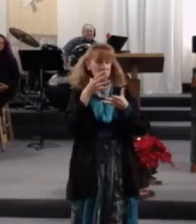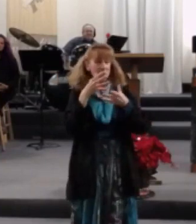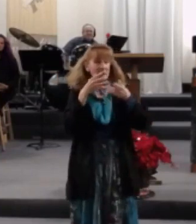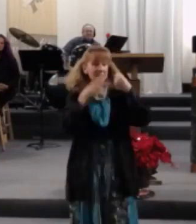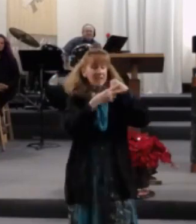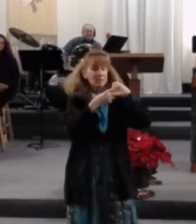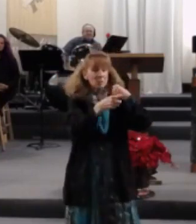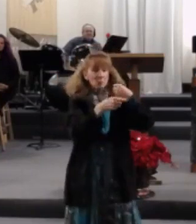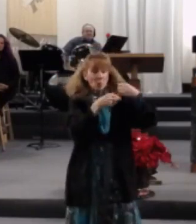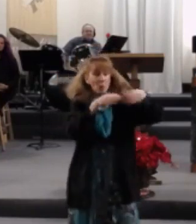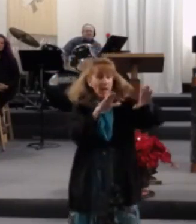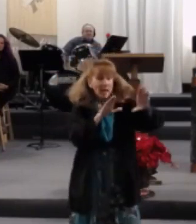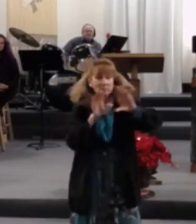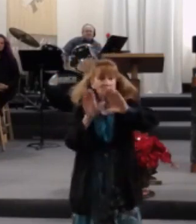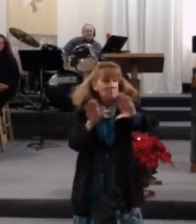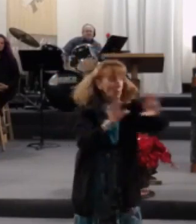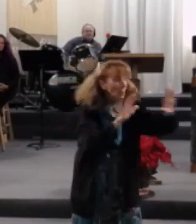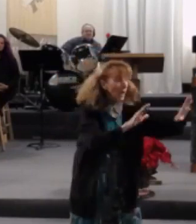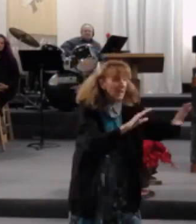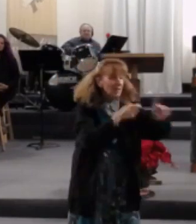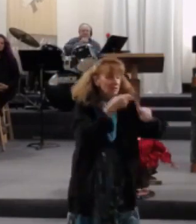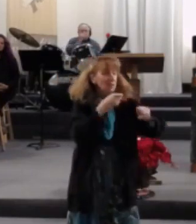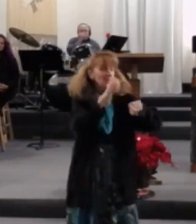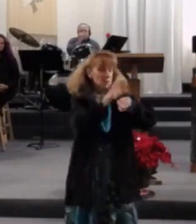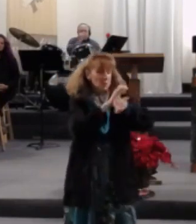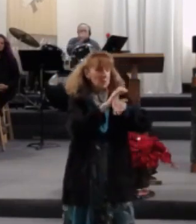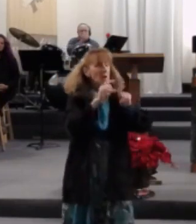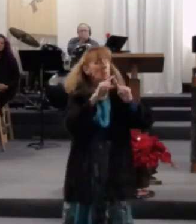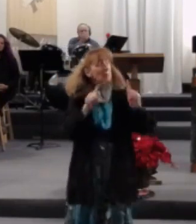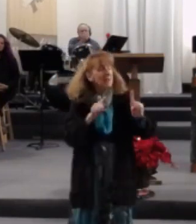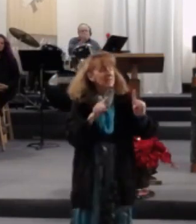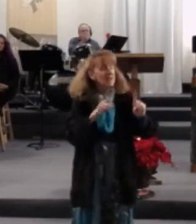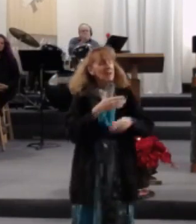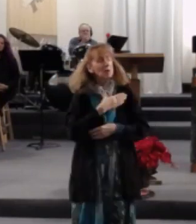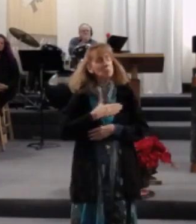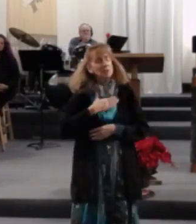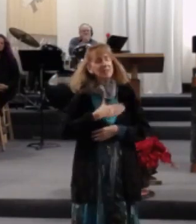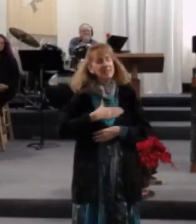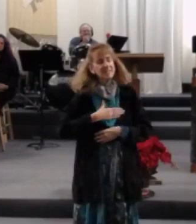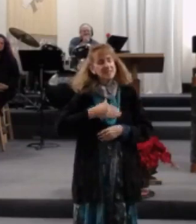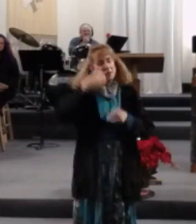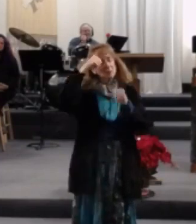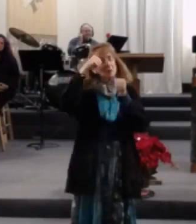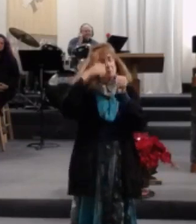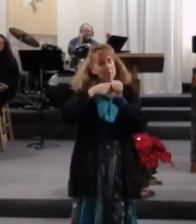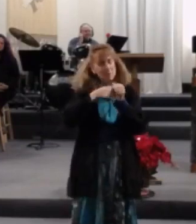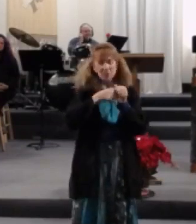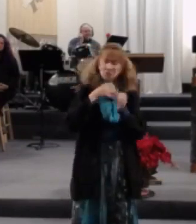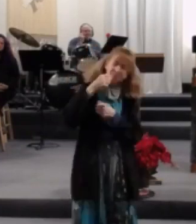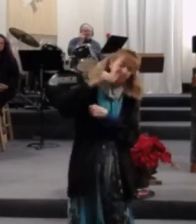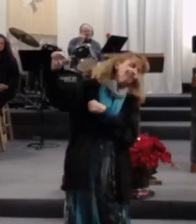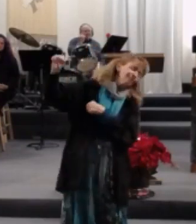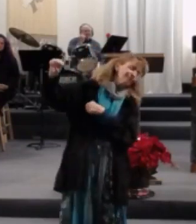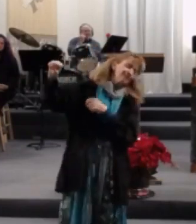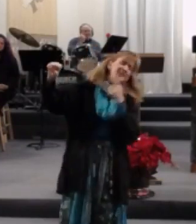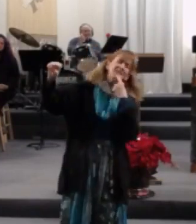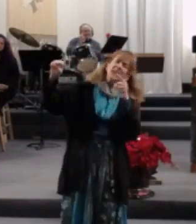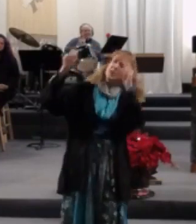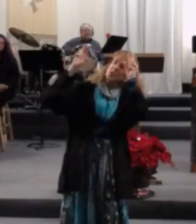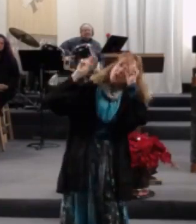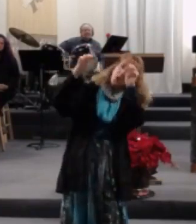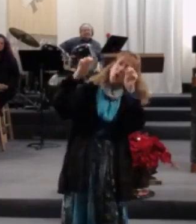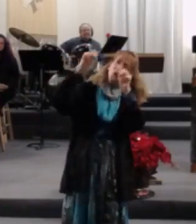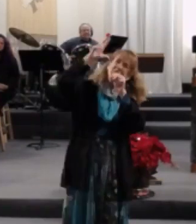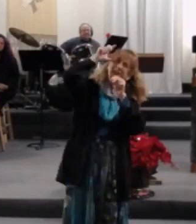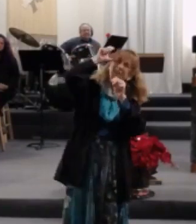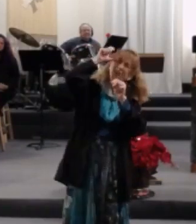you away from God. Think of that verse and read it over and over and over. To resist the devil, say, no, devil, I'm going to church. I'm